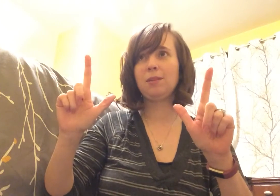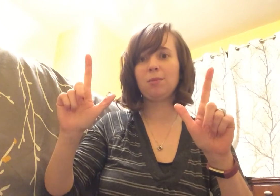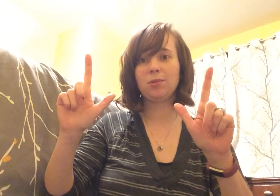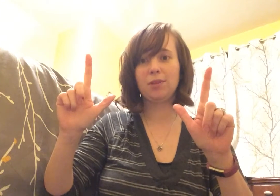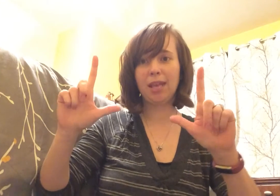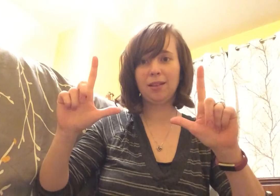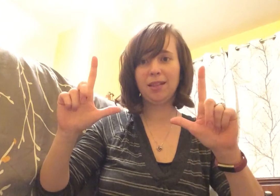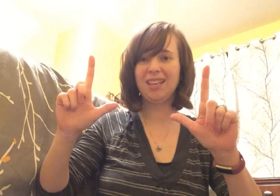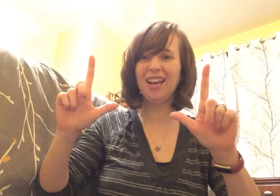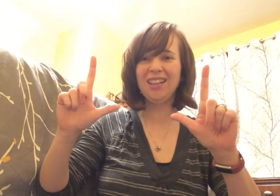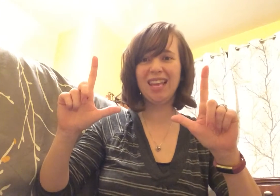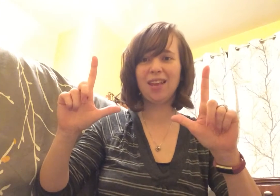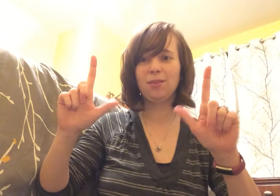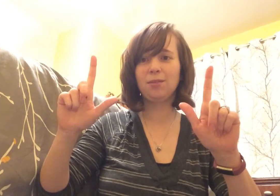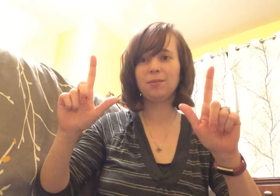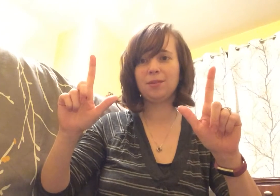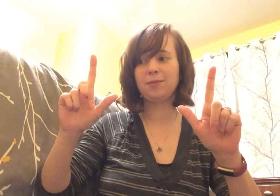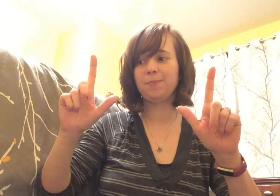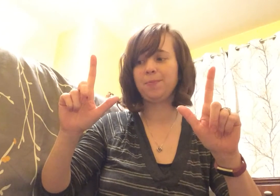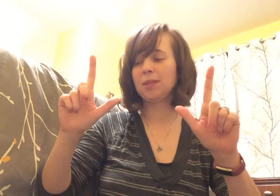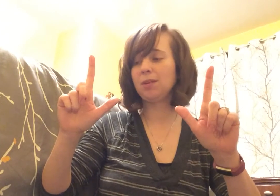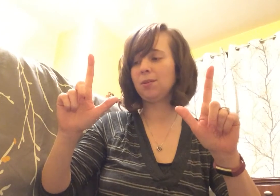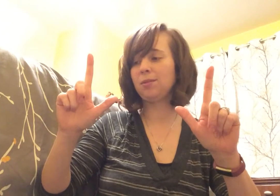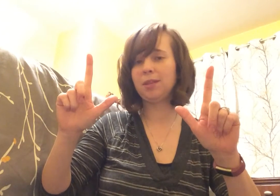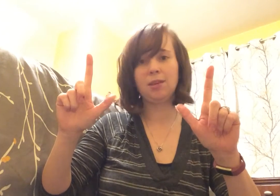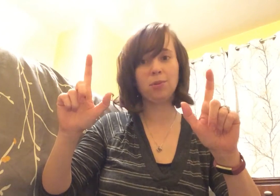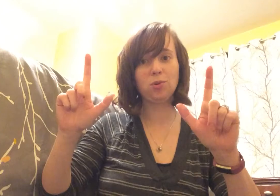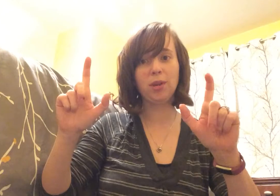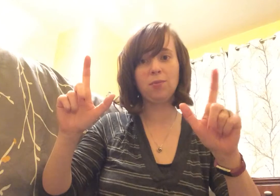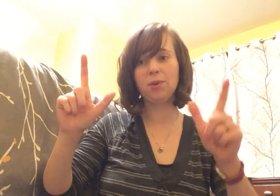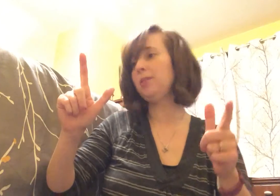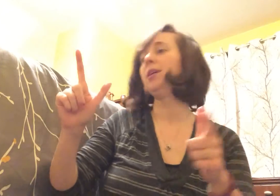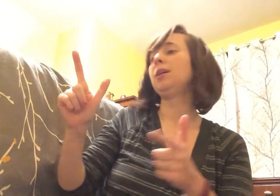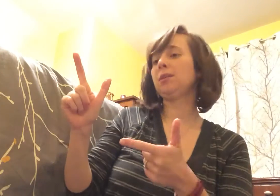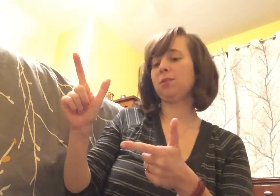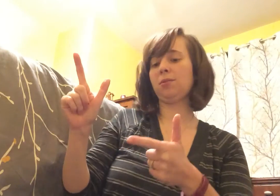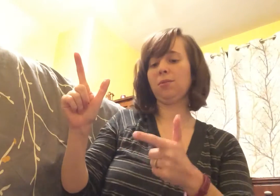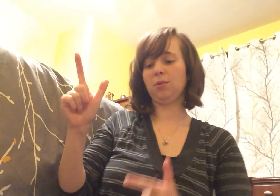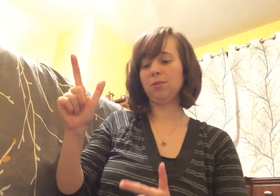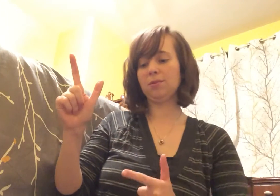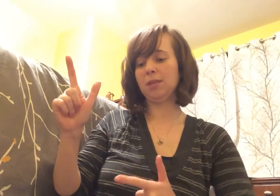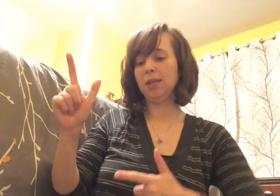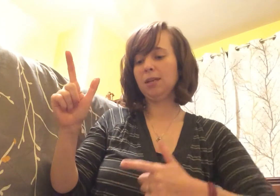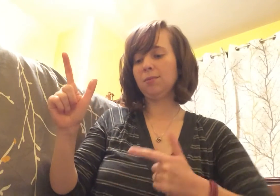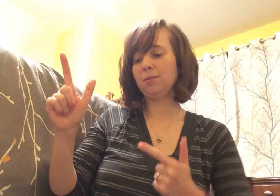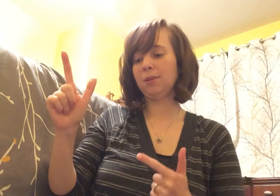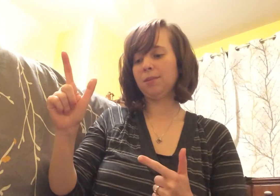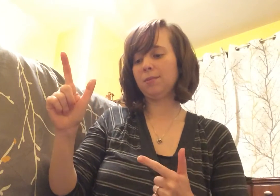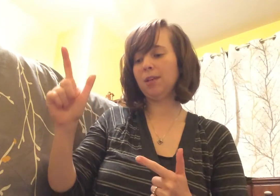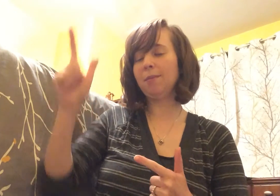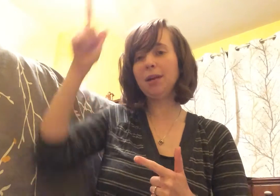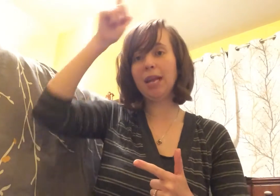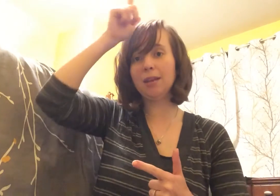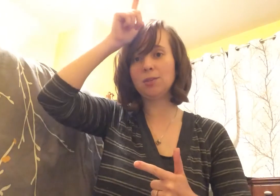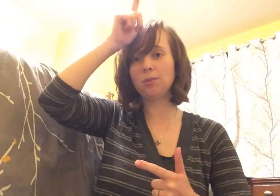number, like kind of like L or the number 21. So your dominant hand is towards